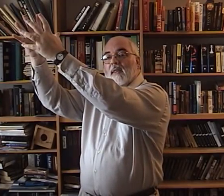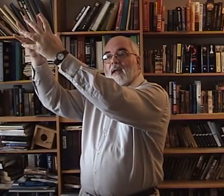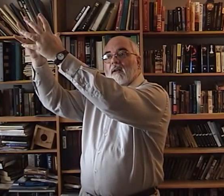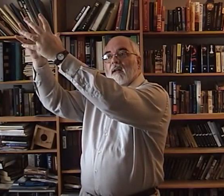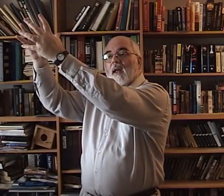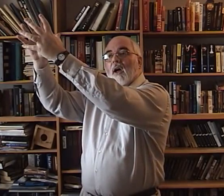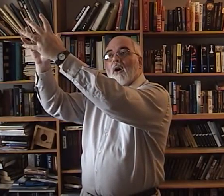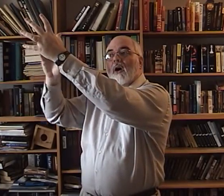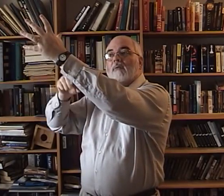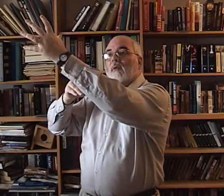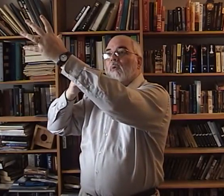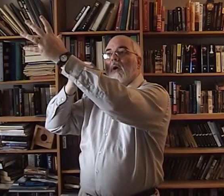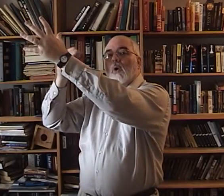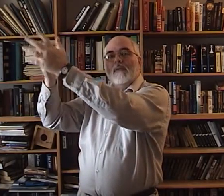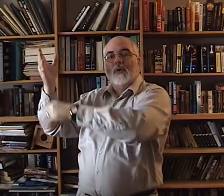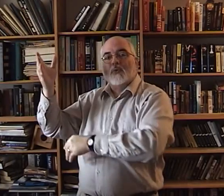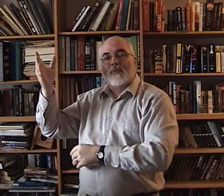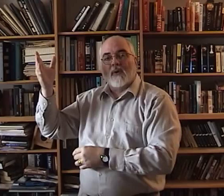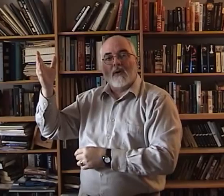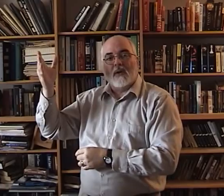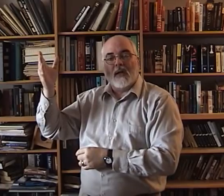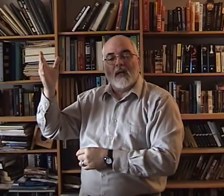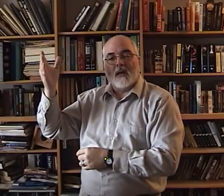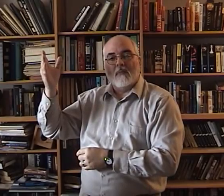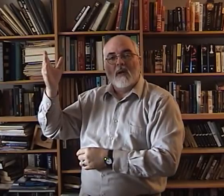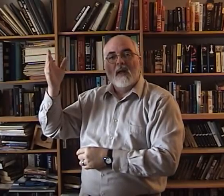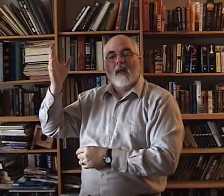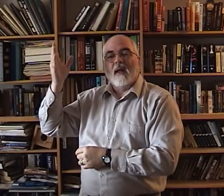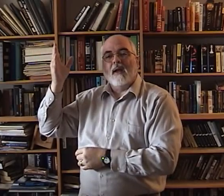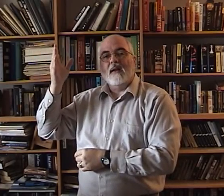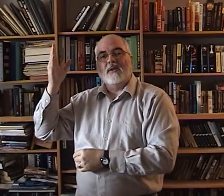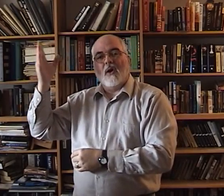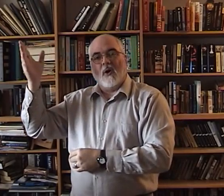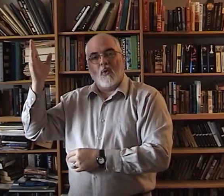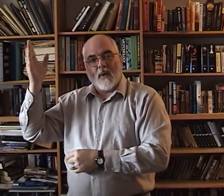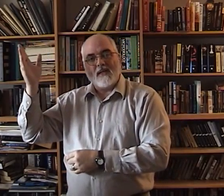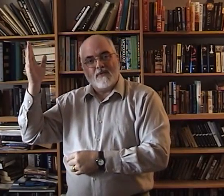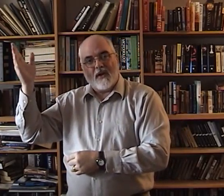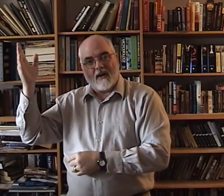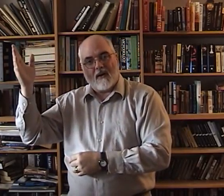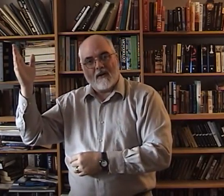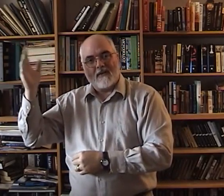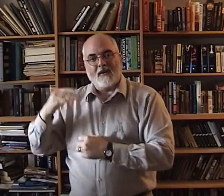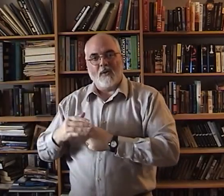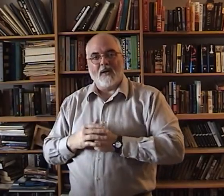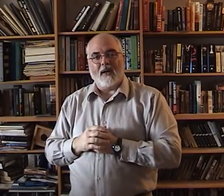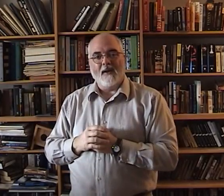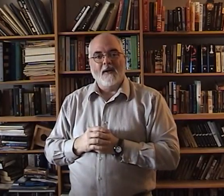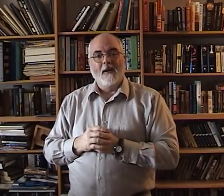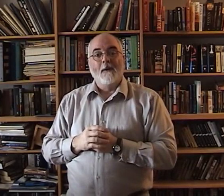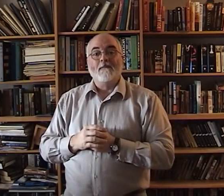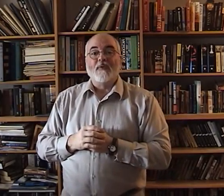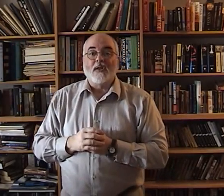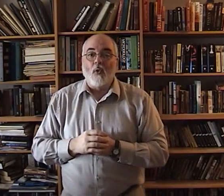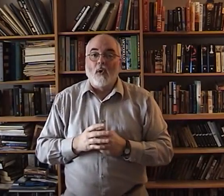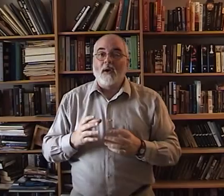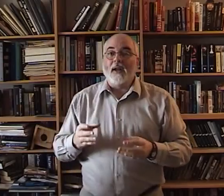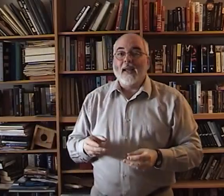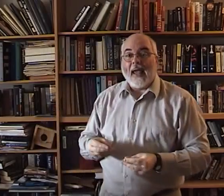then all we have to do is refer to Him, and He's always there. Okay? So we're going to